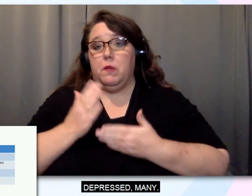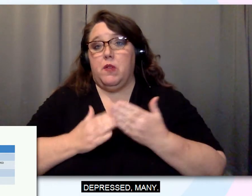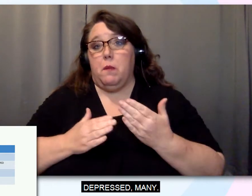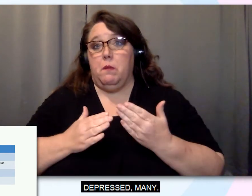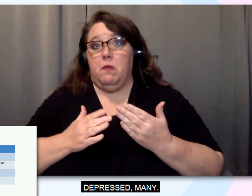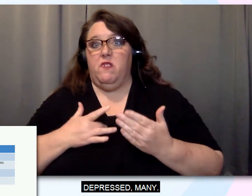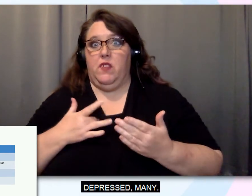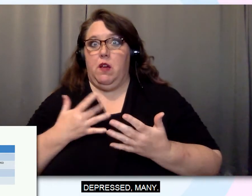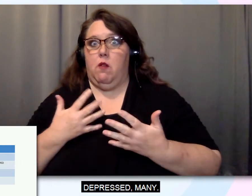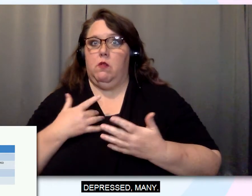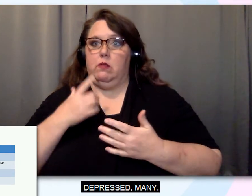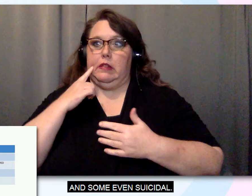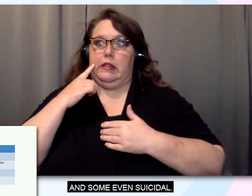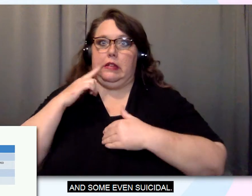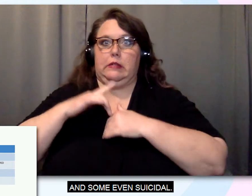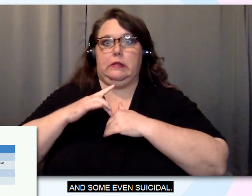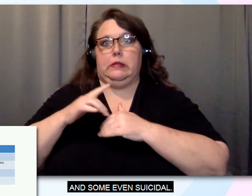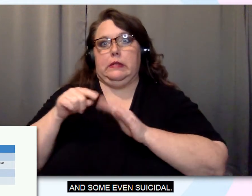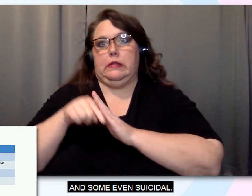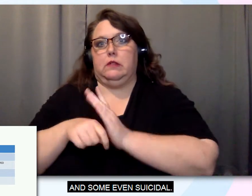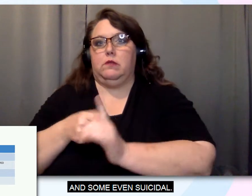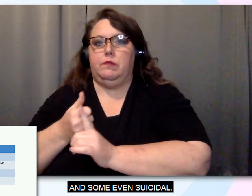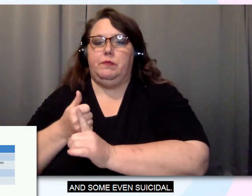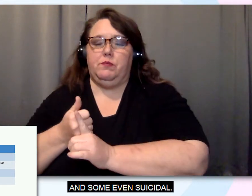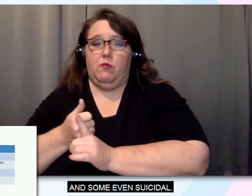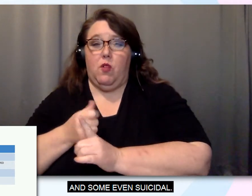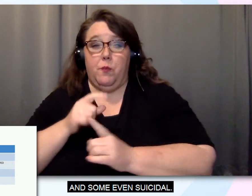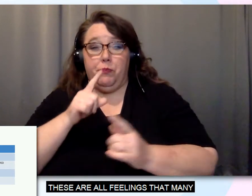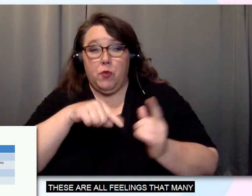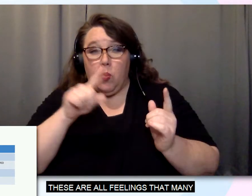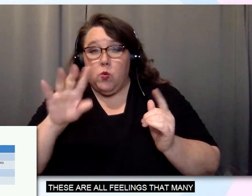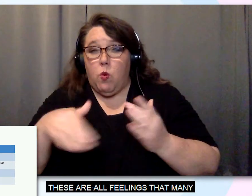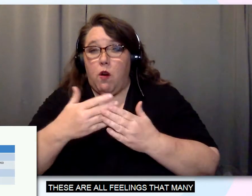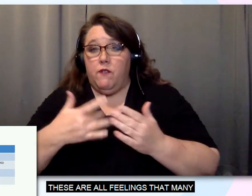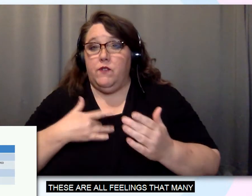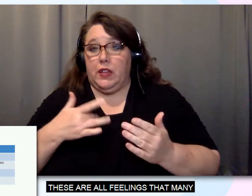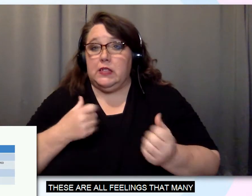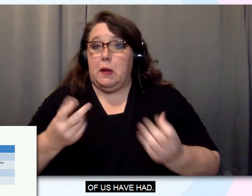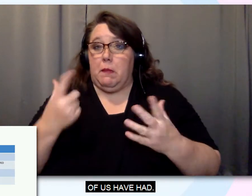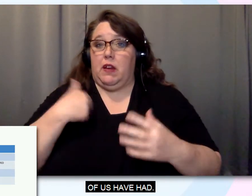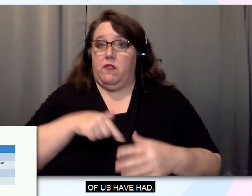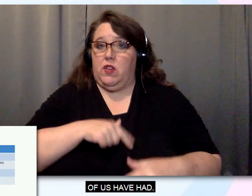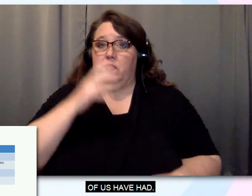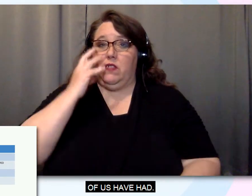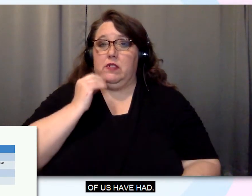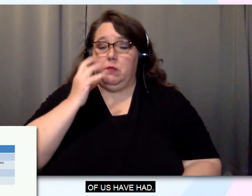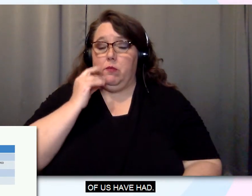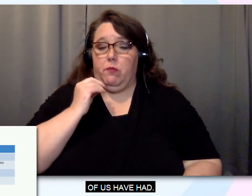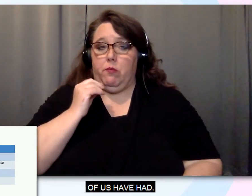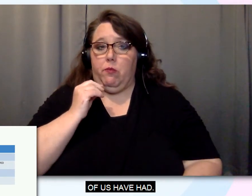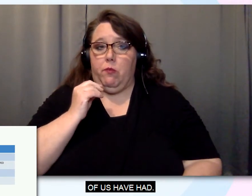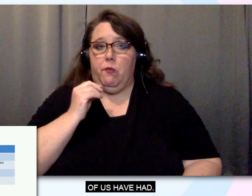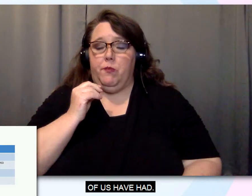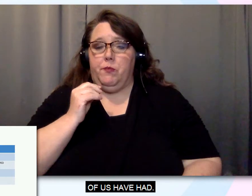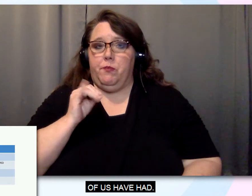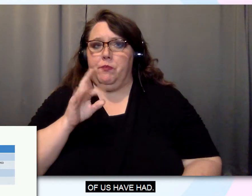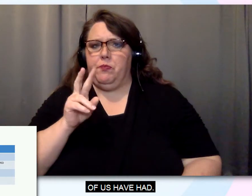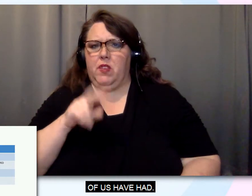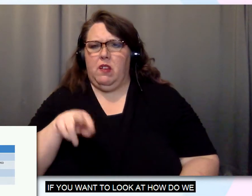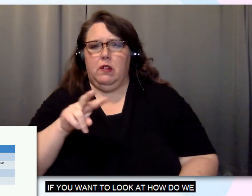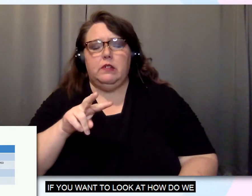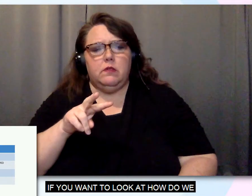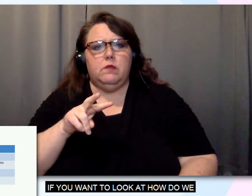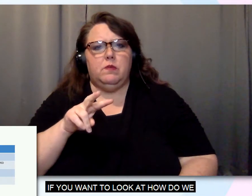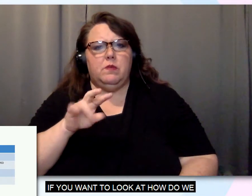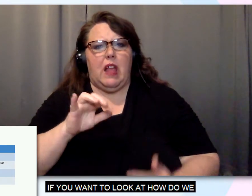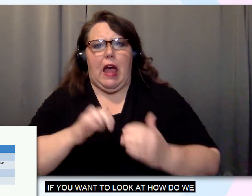many. And some even suicidal. These are all feelings that many of us have had. And then if you want to